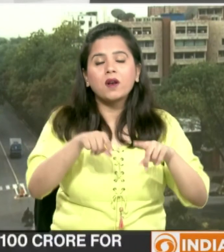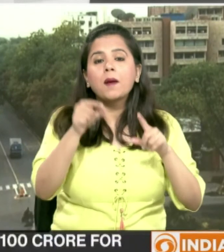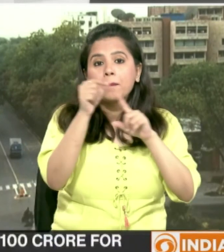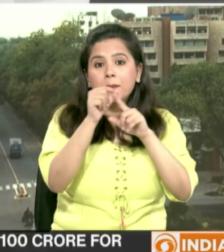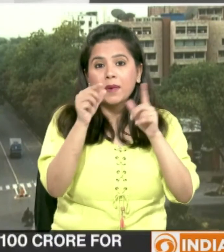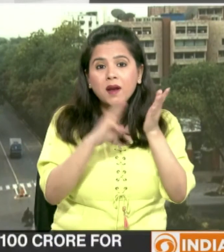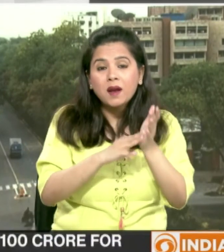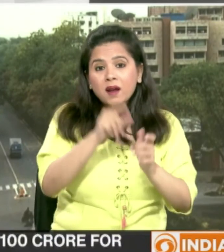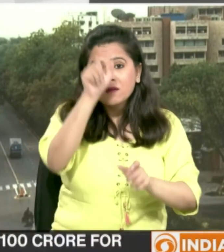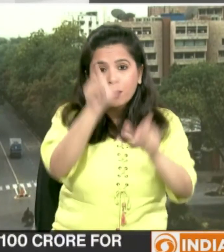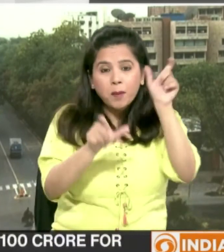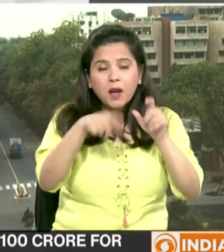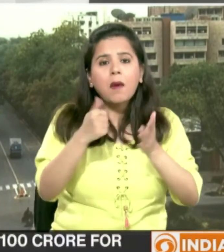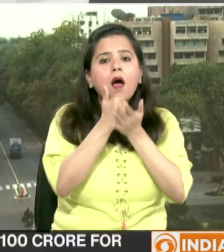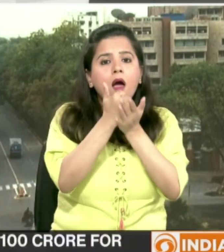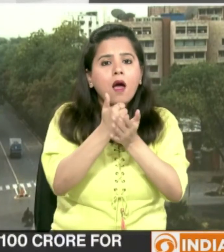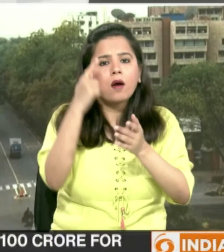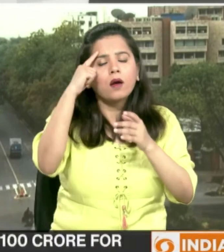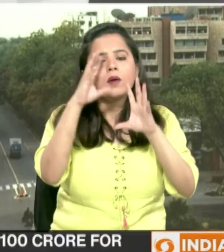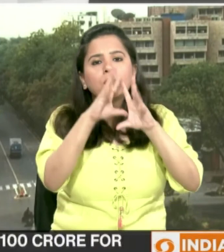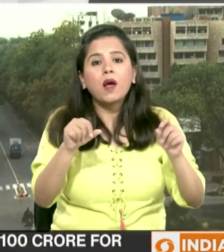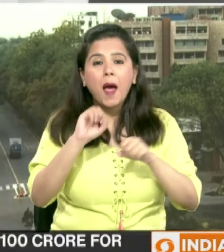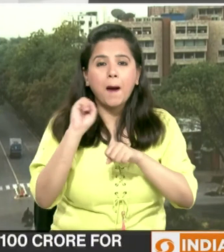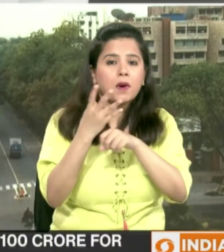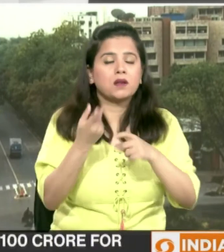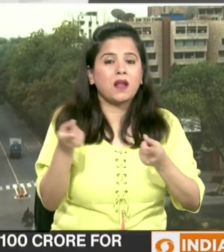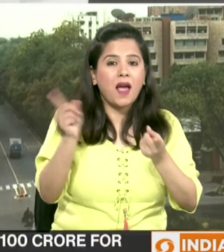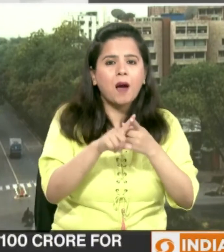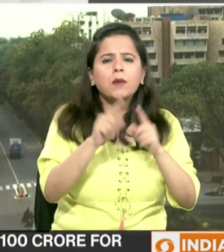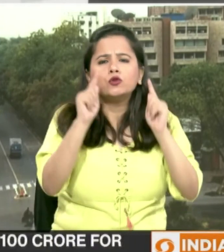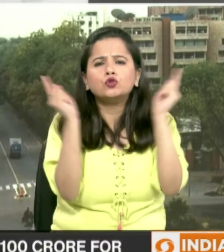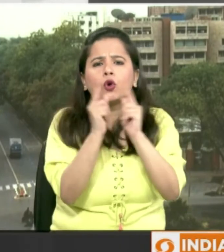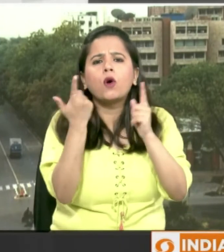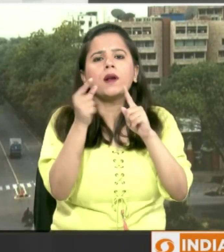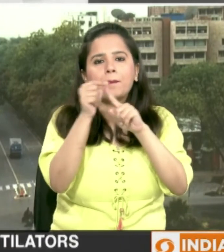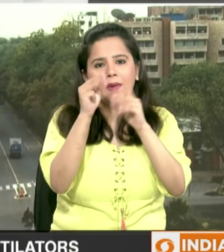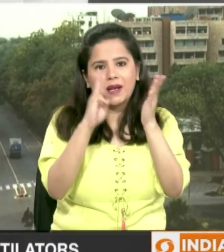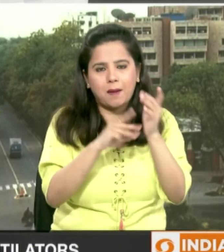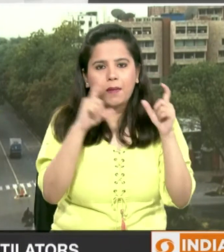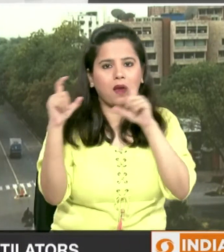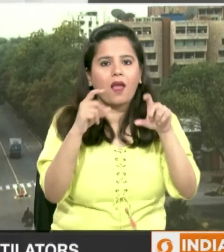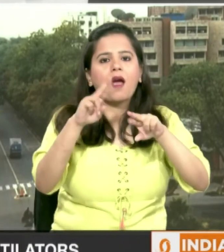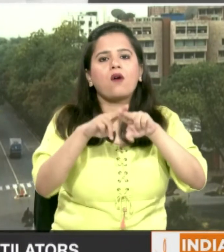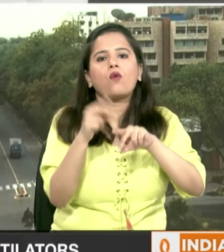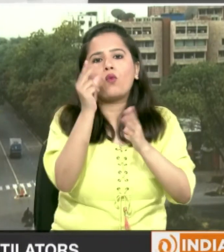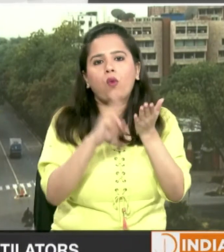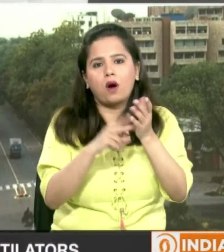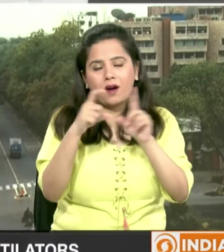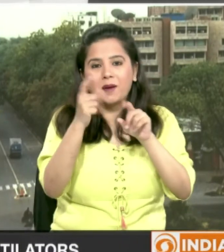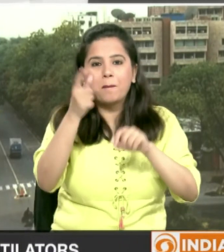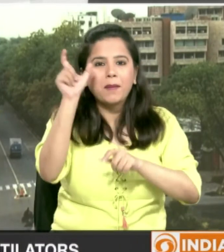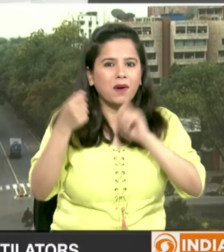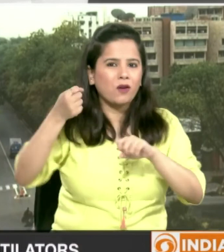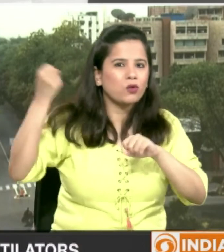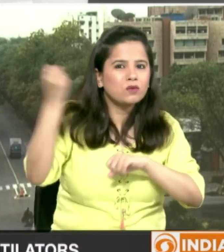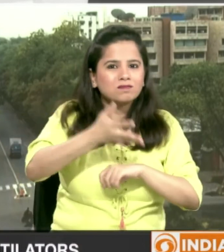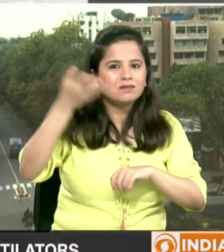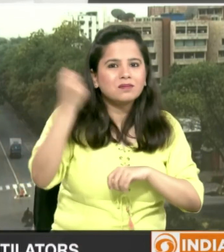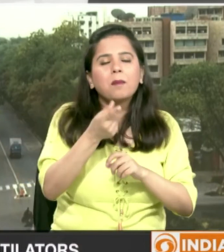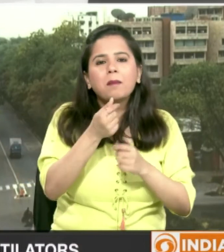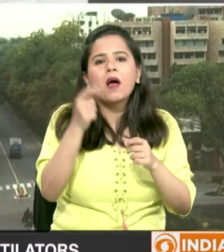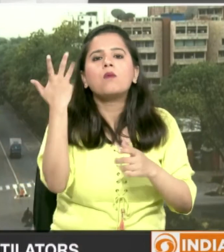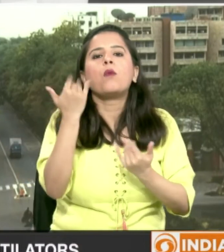Minister's Citizen Assistance and Relief in Emergency Situation Fund, the Prime Minister CARES Fund, where people can contribute to help